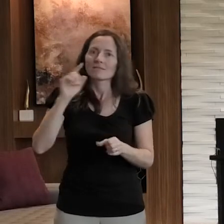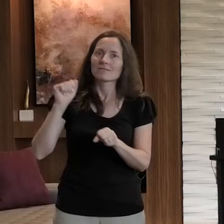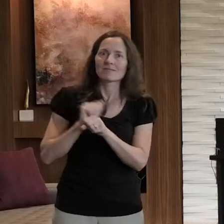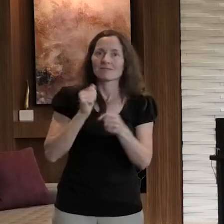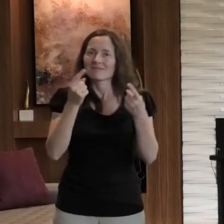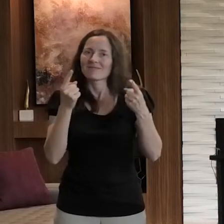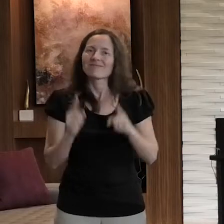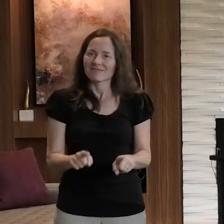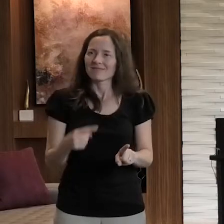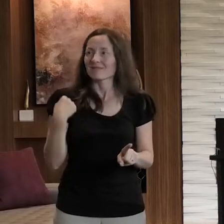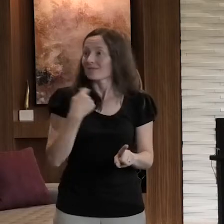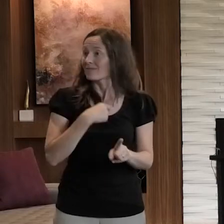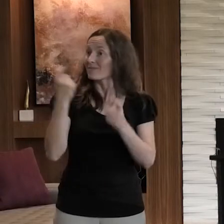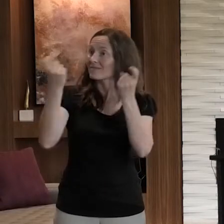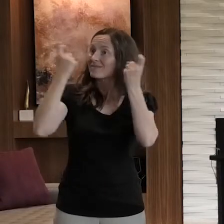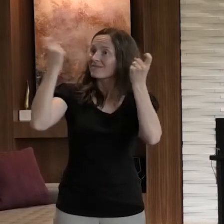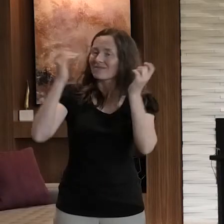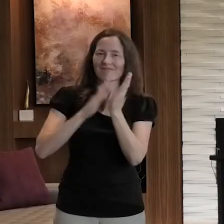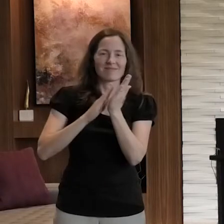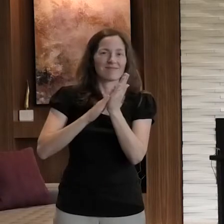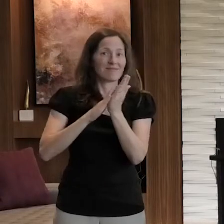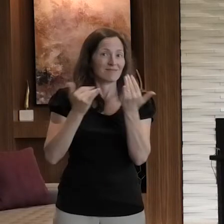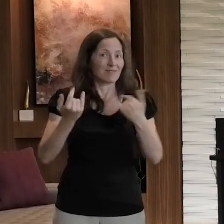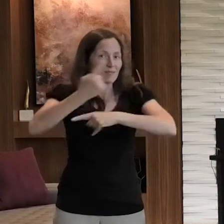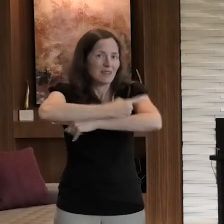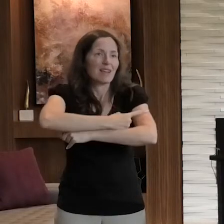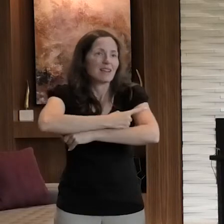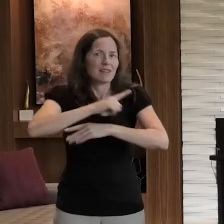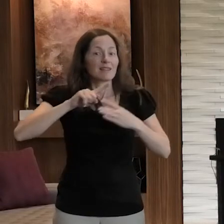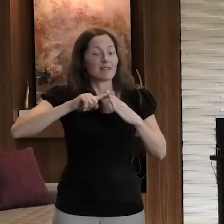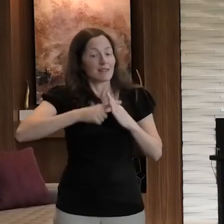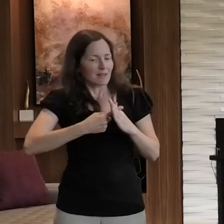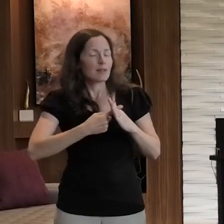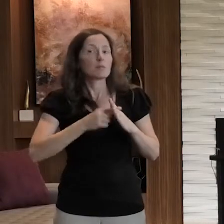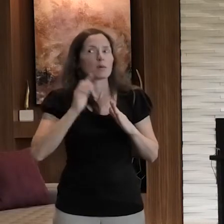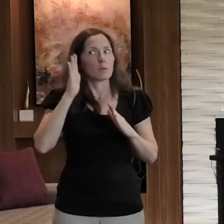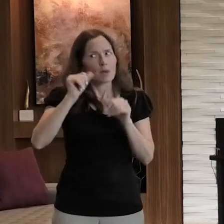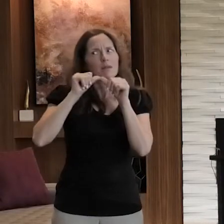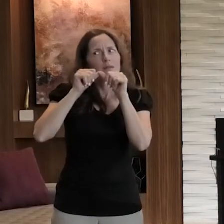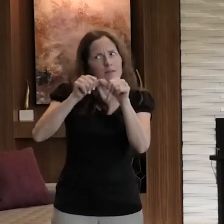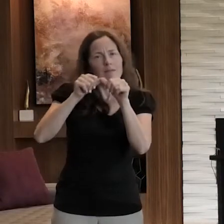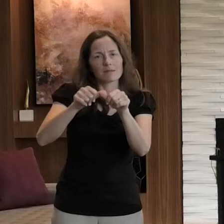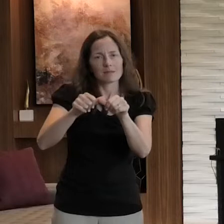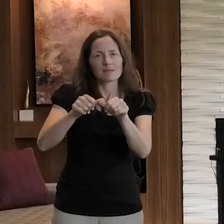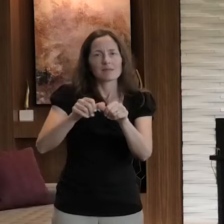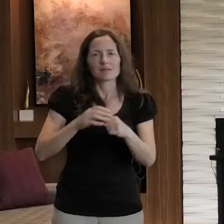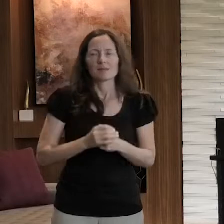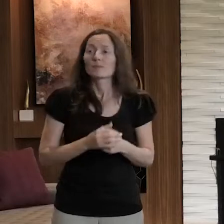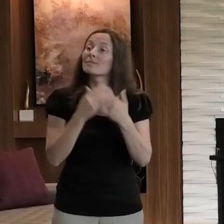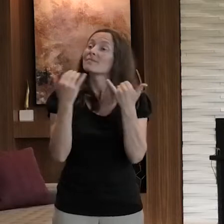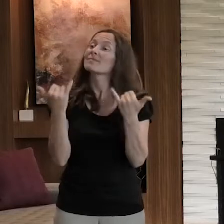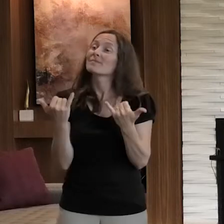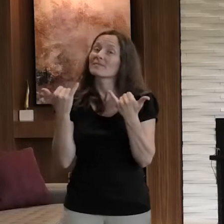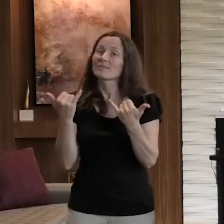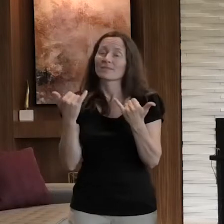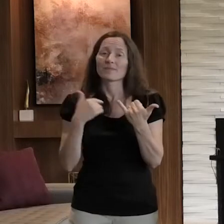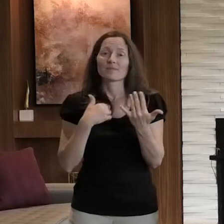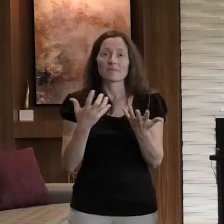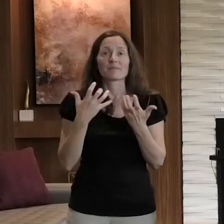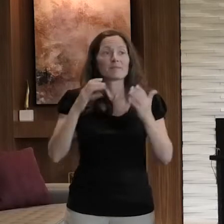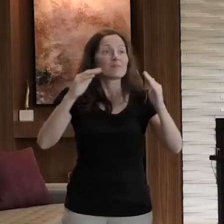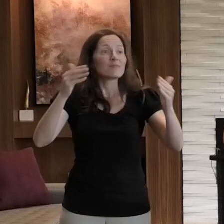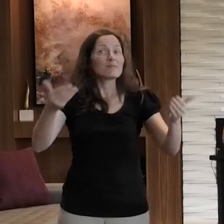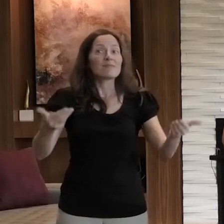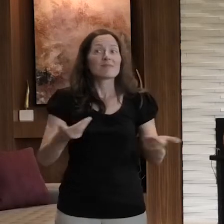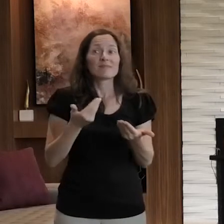what we celebrate today, a beginning. We will continue. So at this time, I'd like to welcome